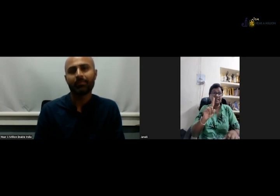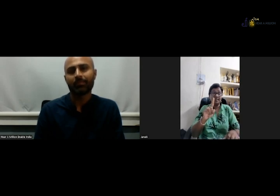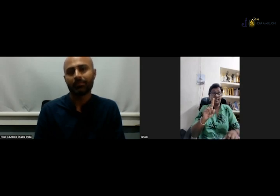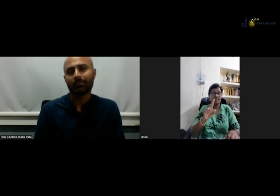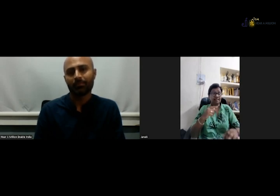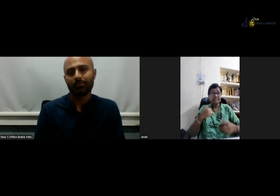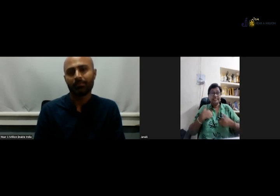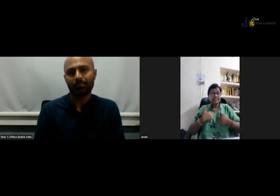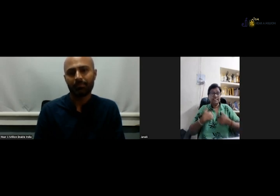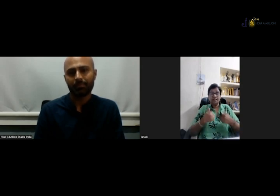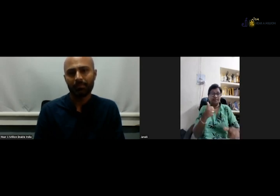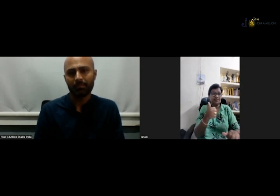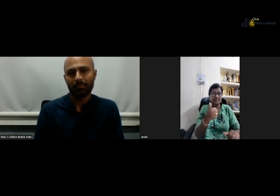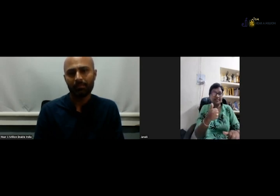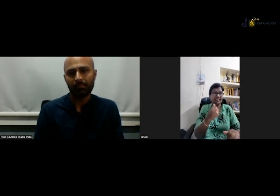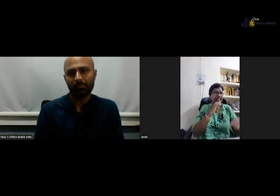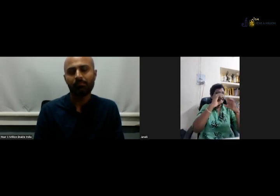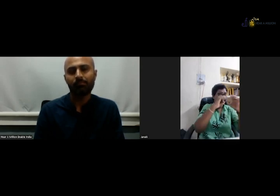feel good here.